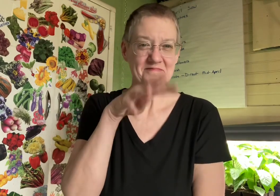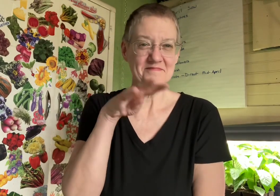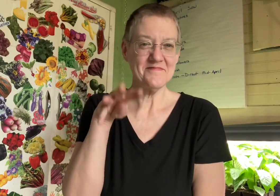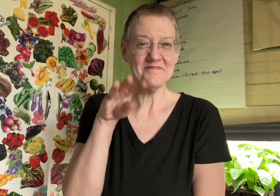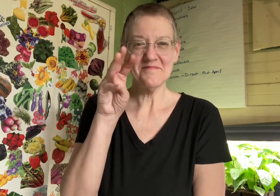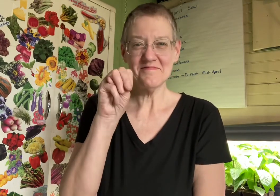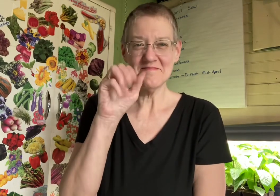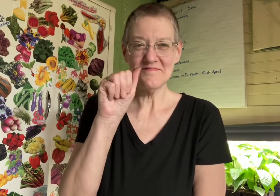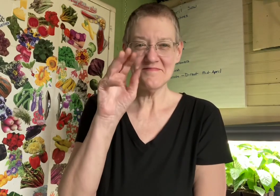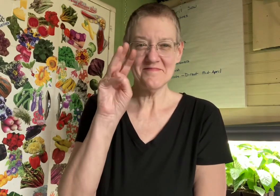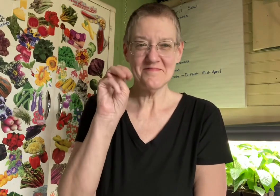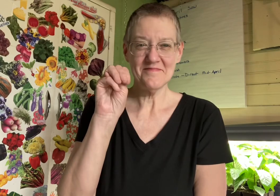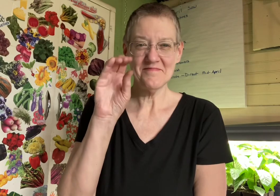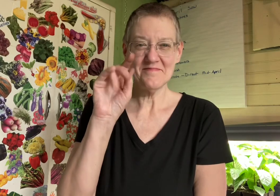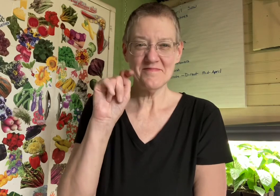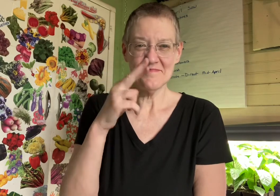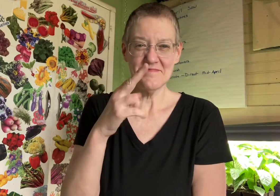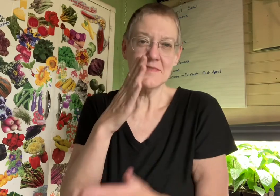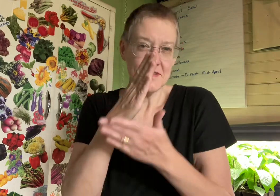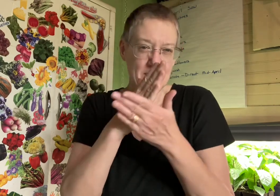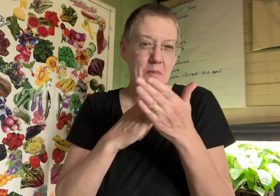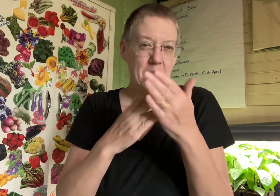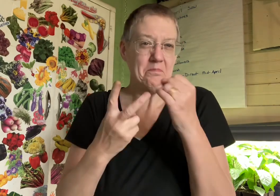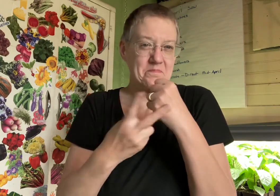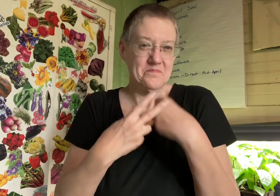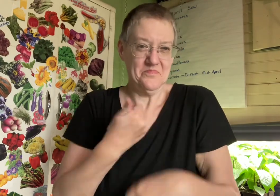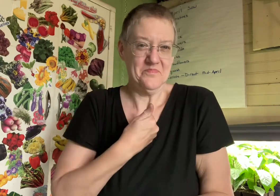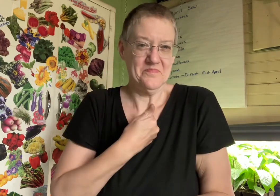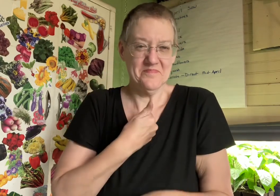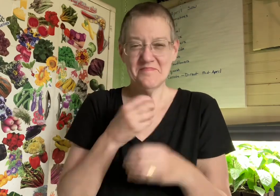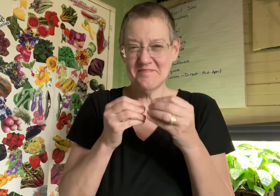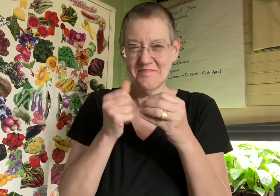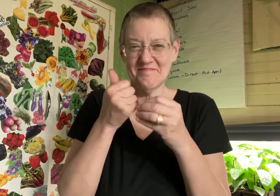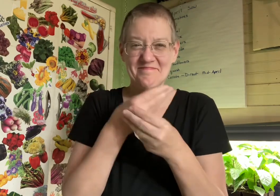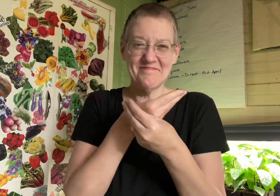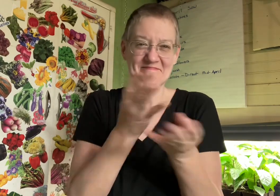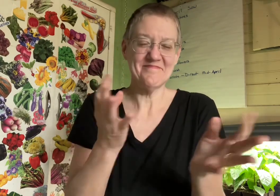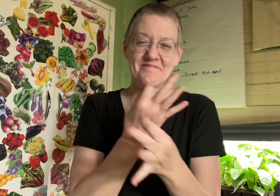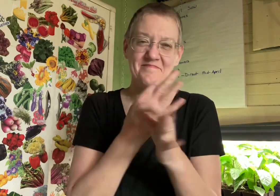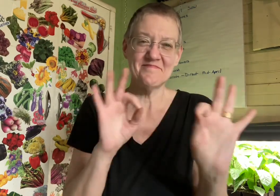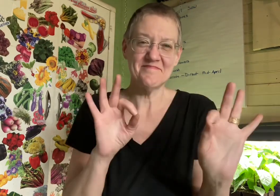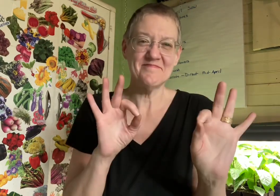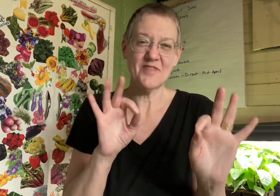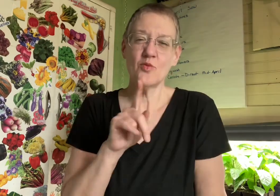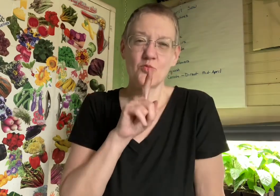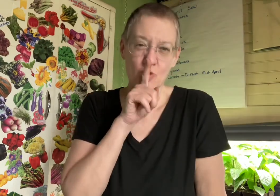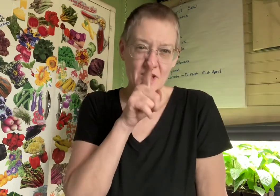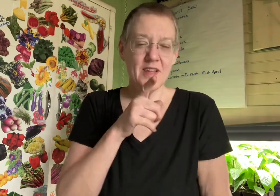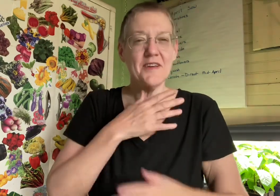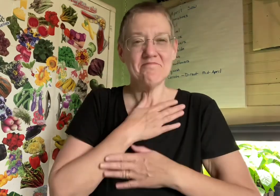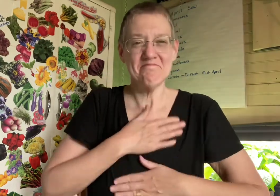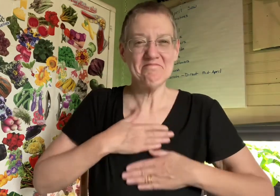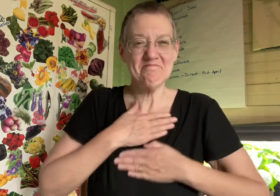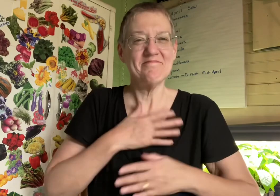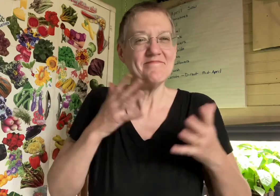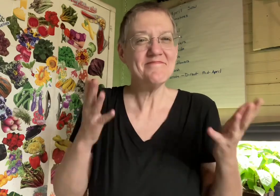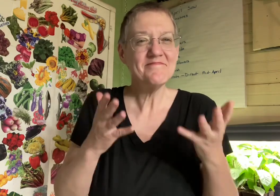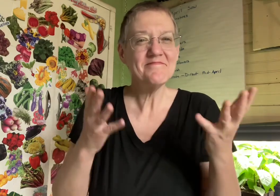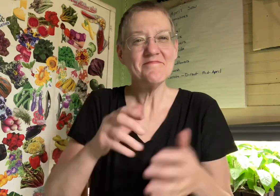plant 144. And I've already started 144 of the mammoth. And some of these I'll keep for myself, but